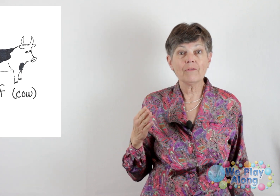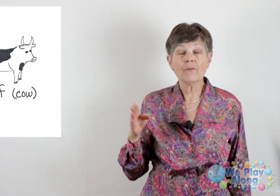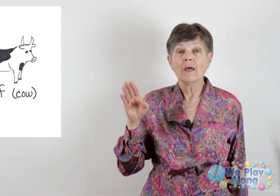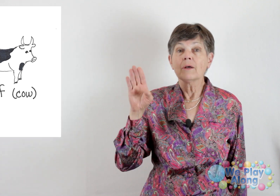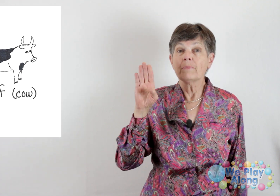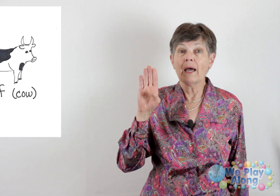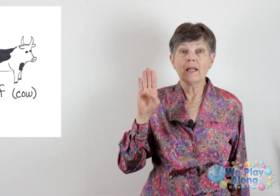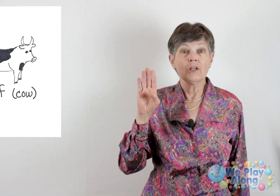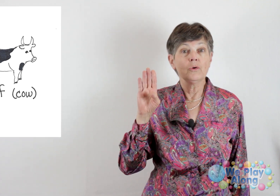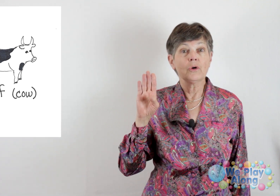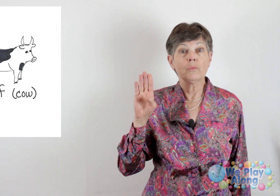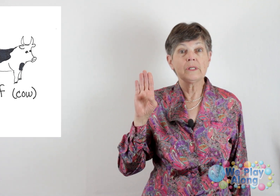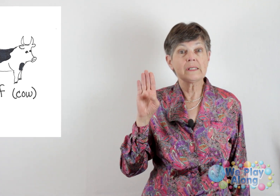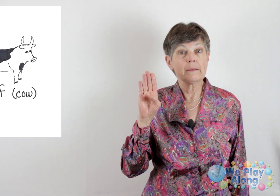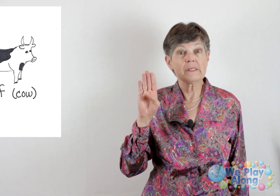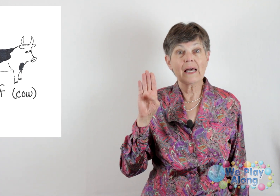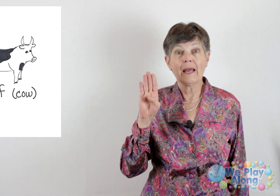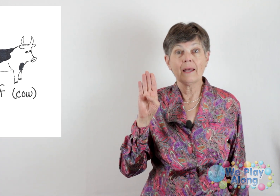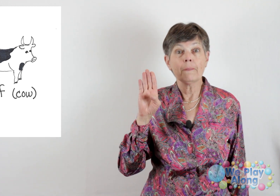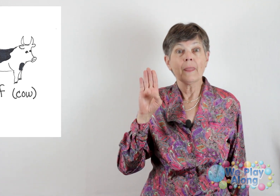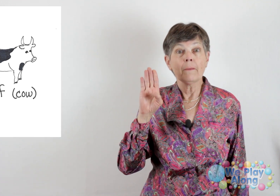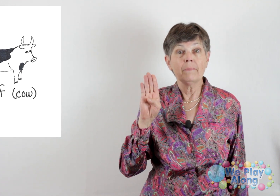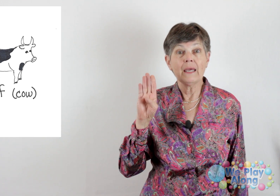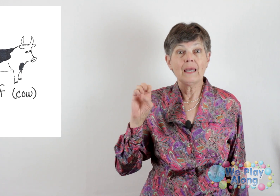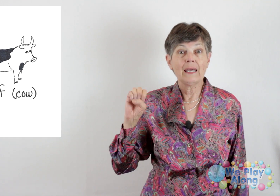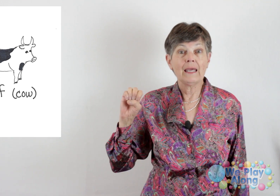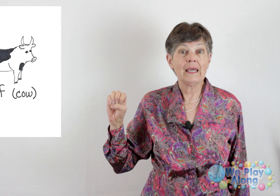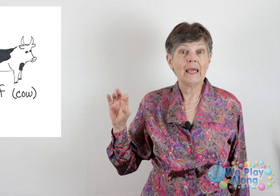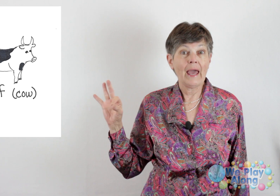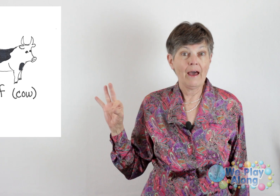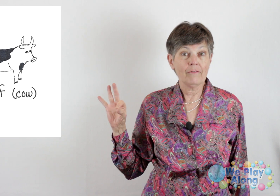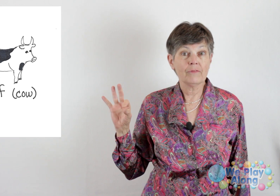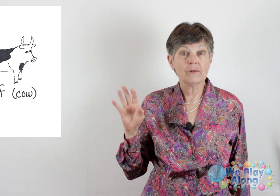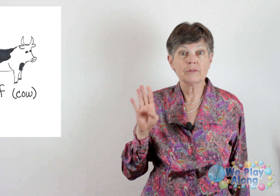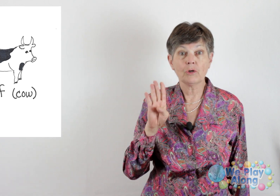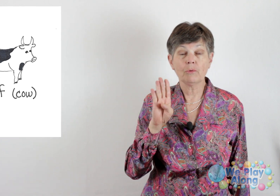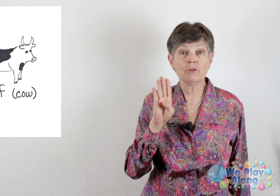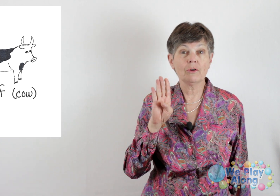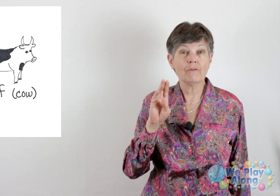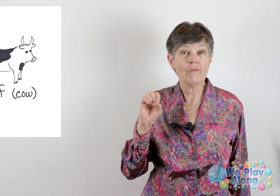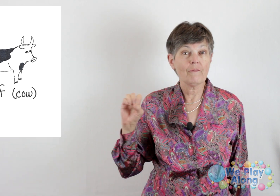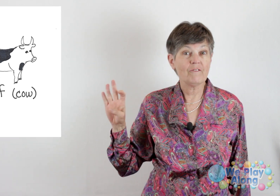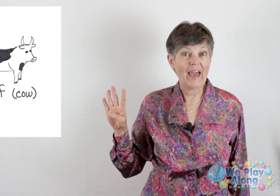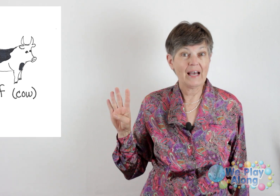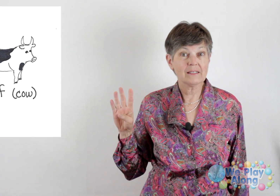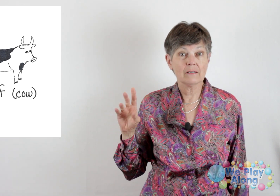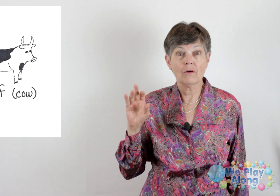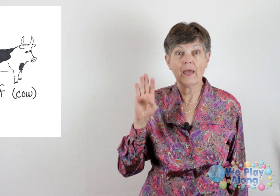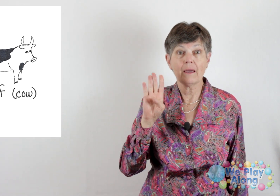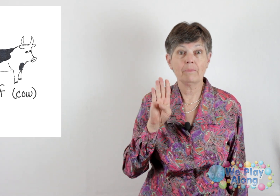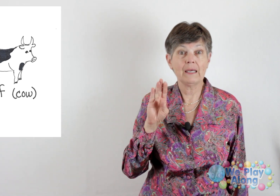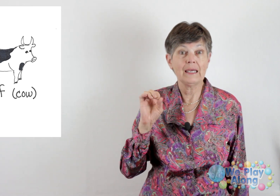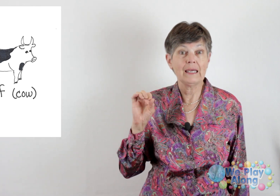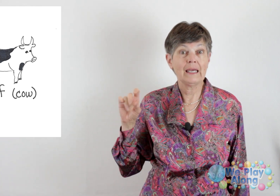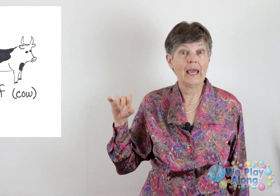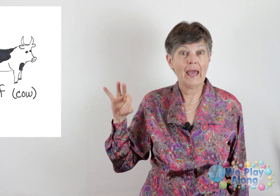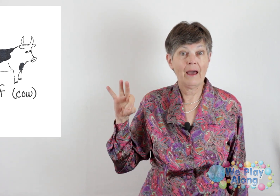beef, but you would sign it B-E-E-F. So you would do it fast, okay? B-E-E-F.